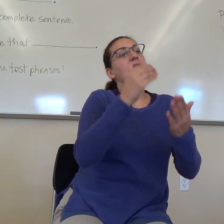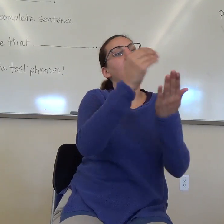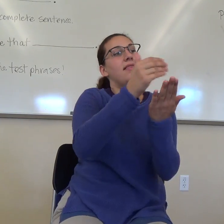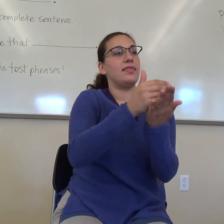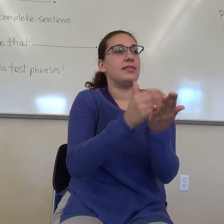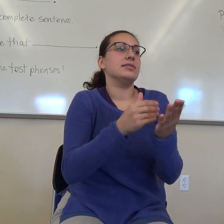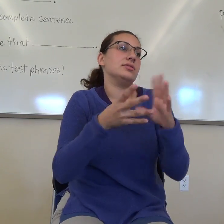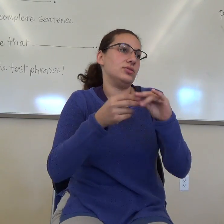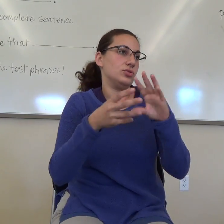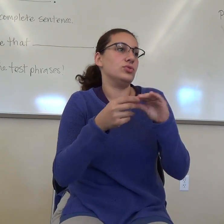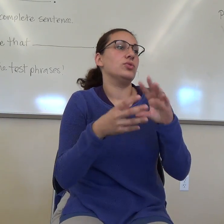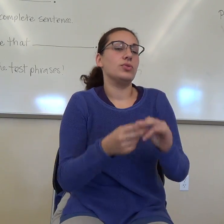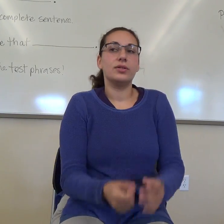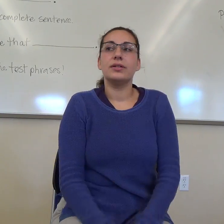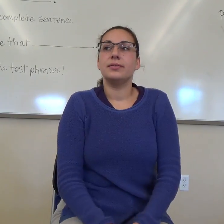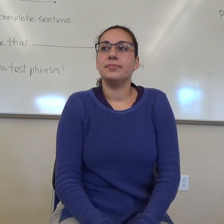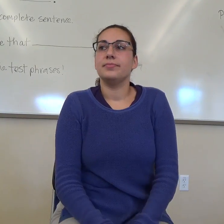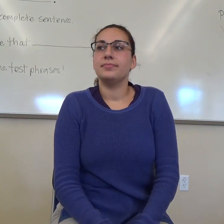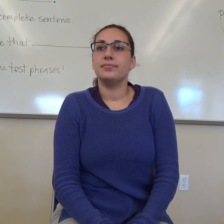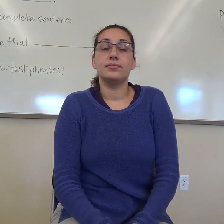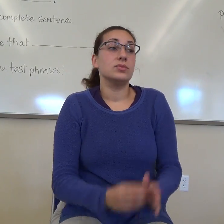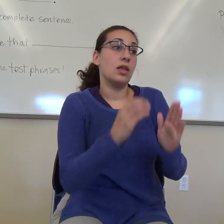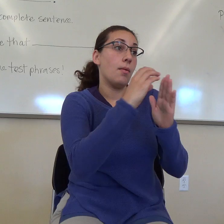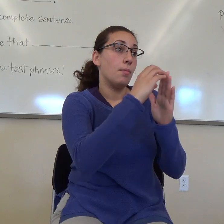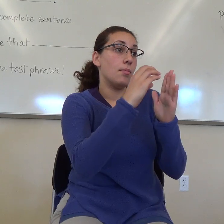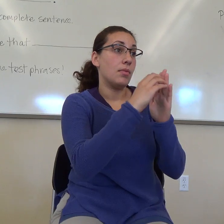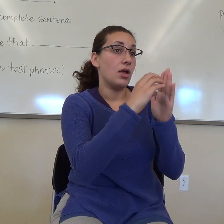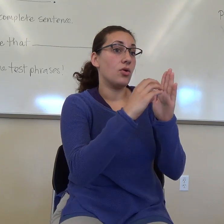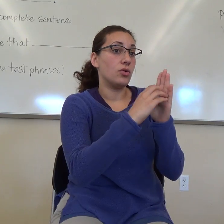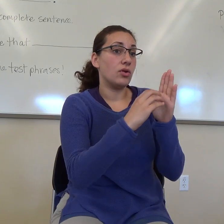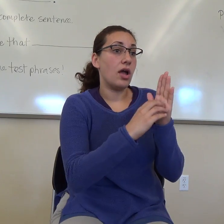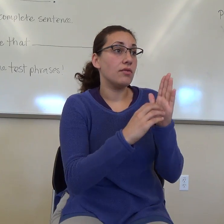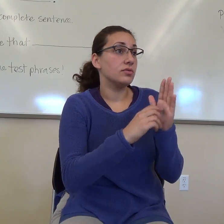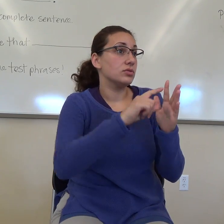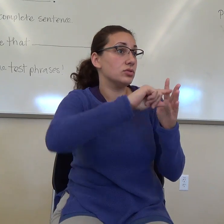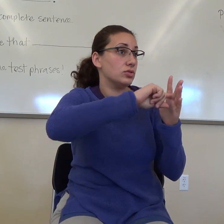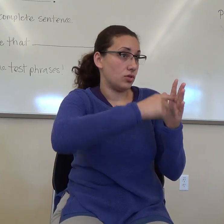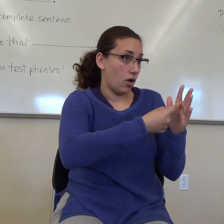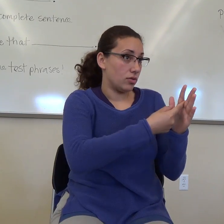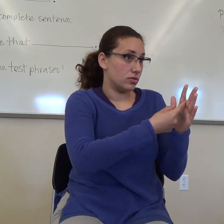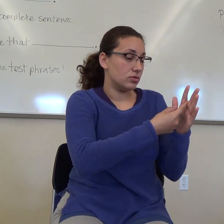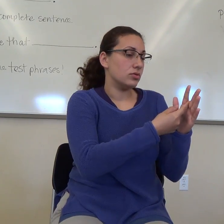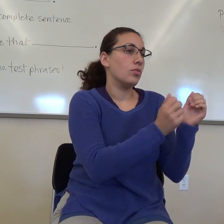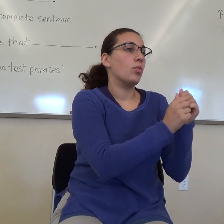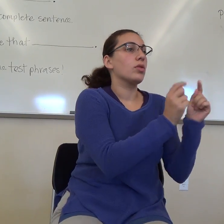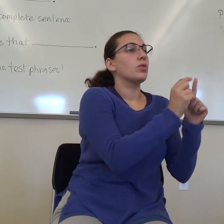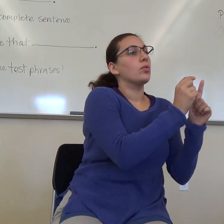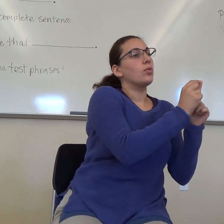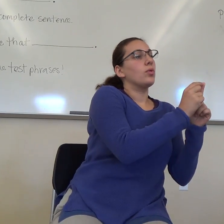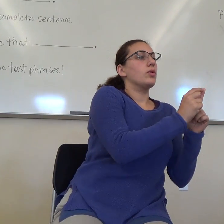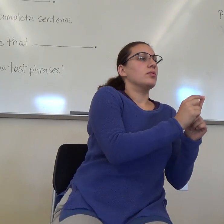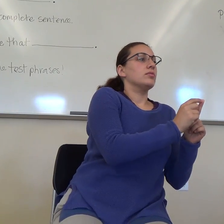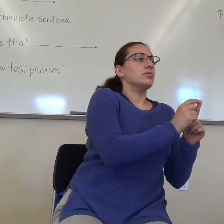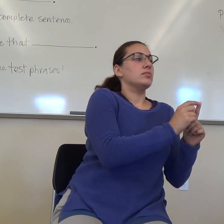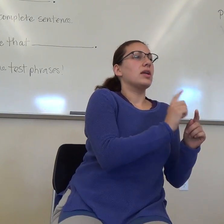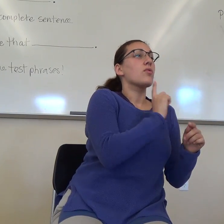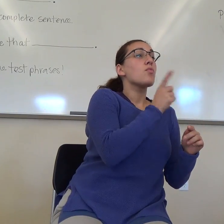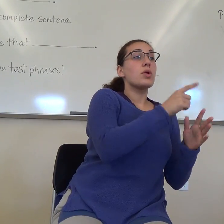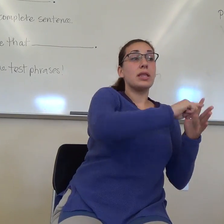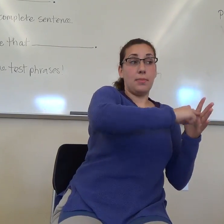Okay? Yeah, so the paragraph kind of really starts here. And I was glad to see that a lot of people understood that and